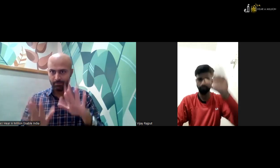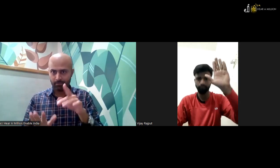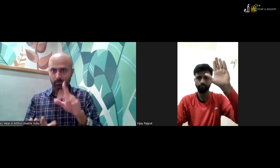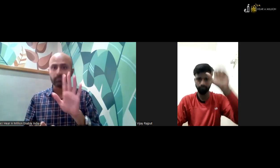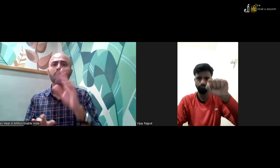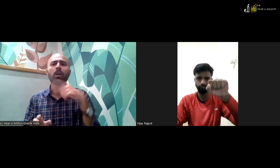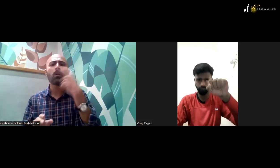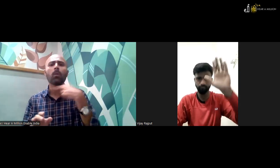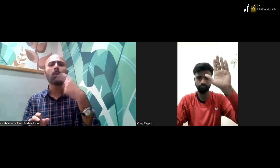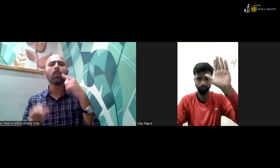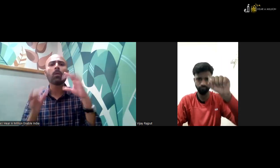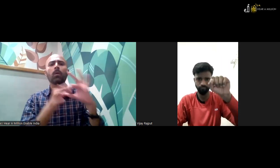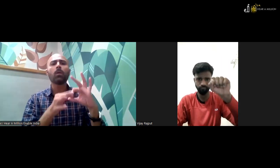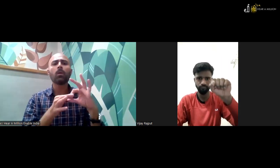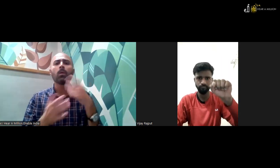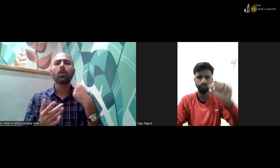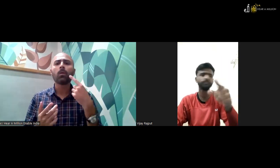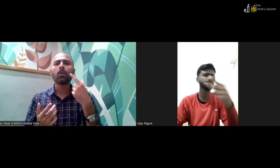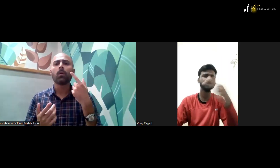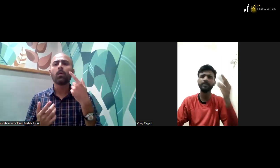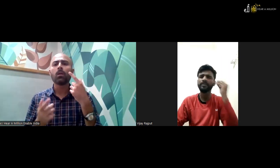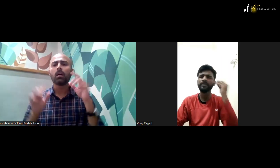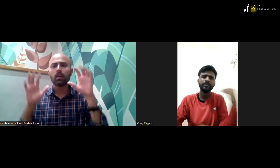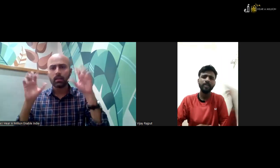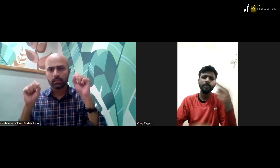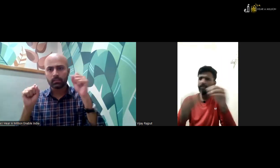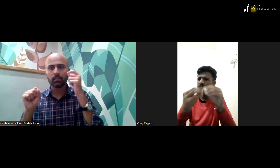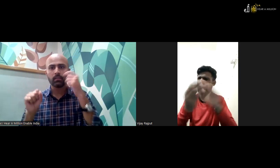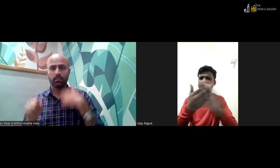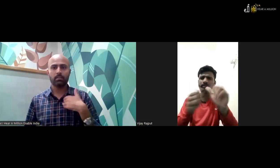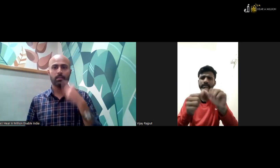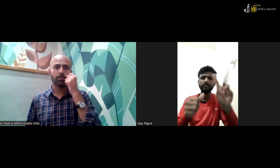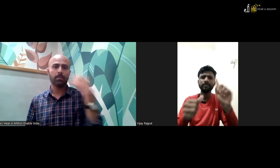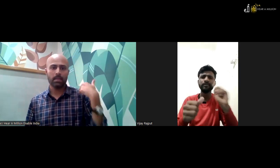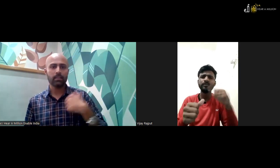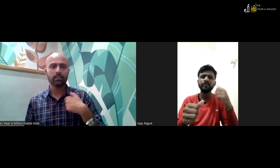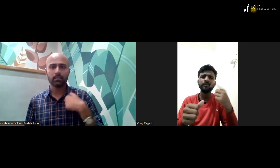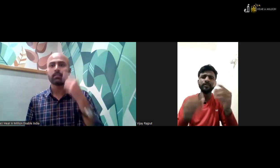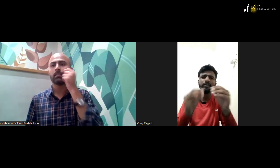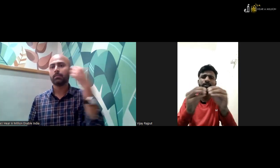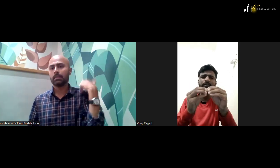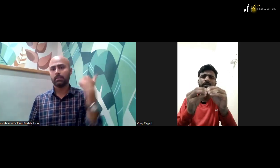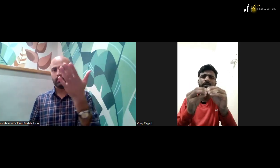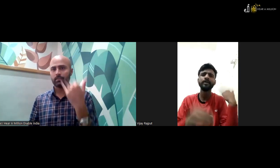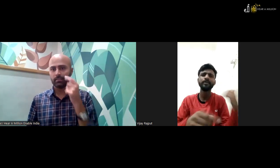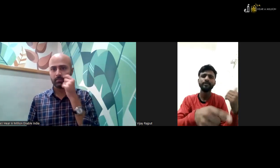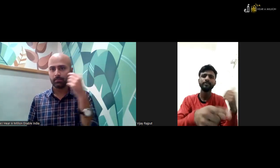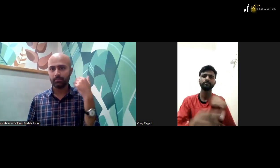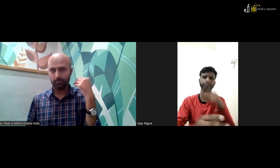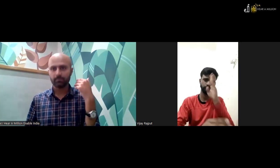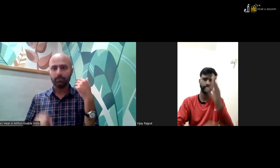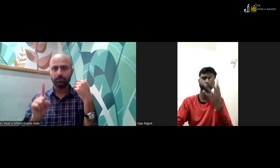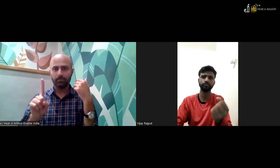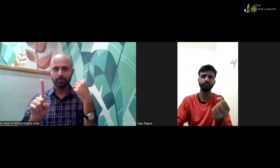question? Yes, I do have. To whom you would like to ask? The hearing person, your brother Bhavin. Yes, he's